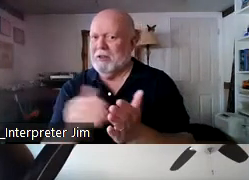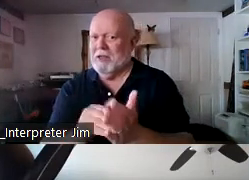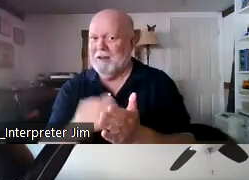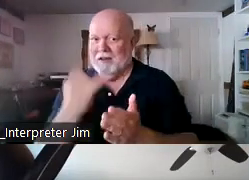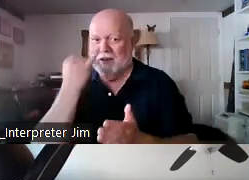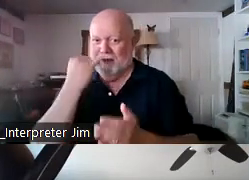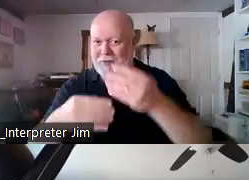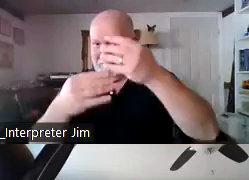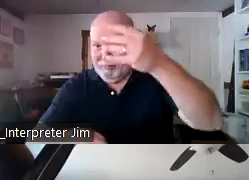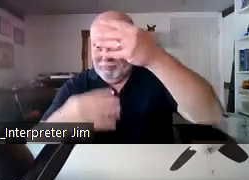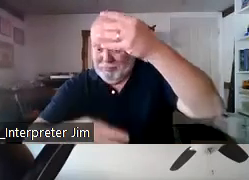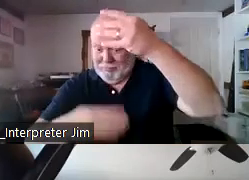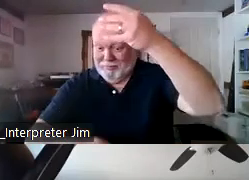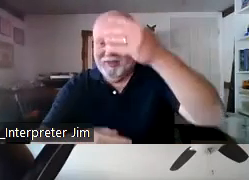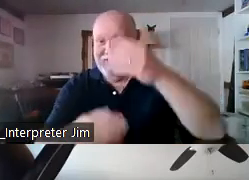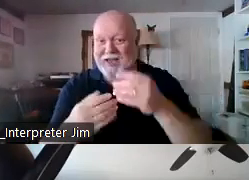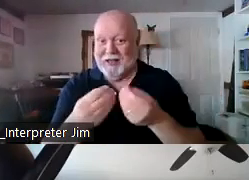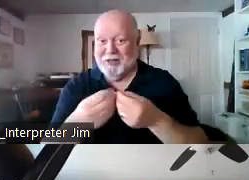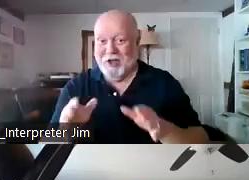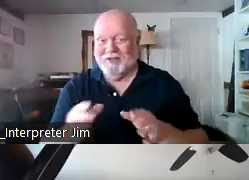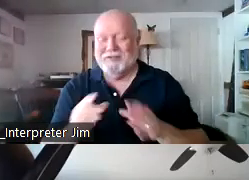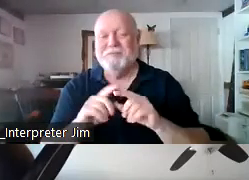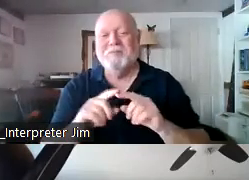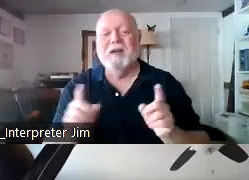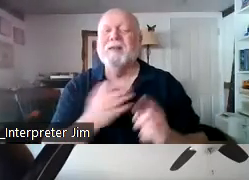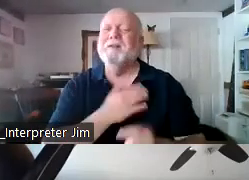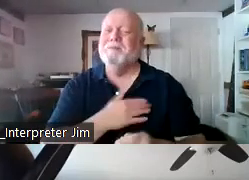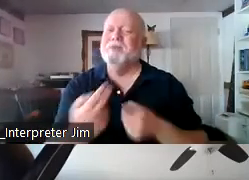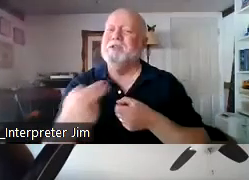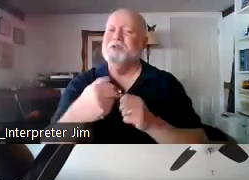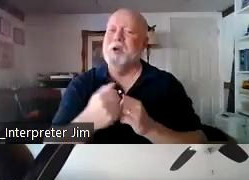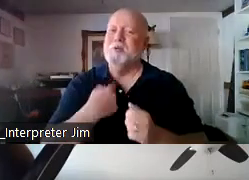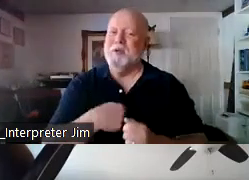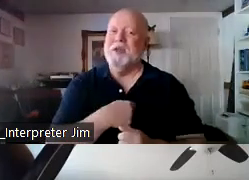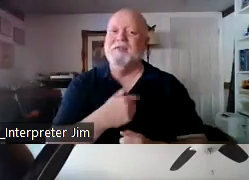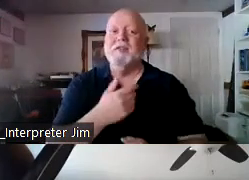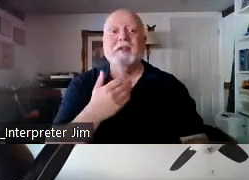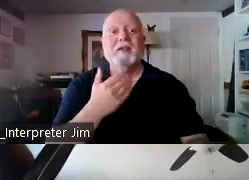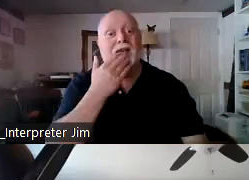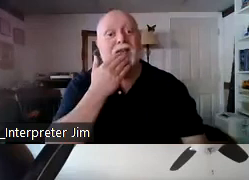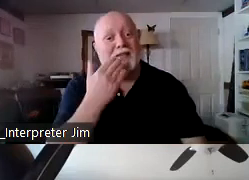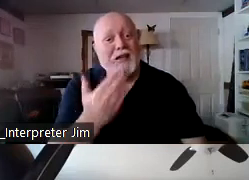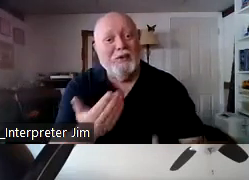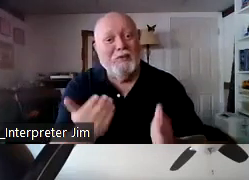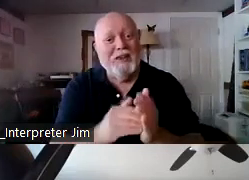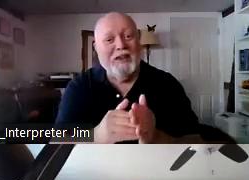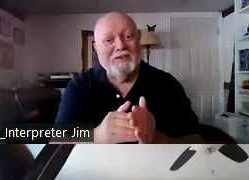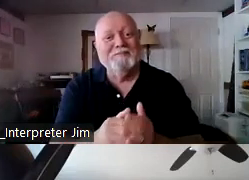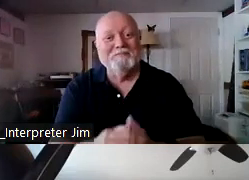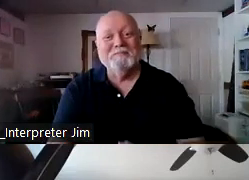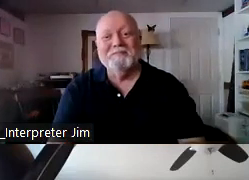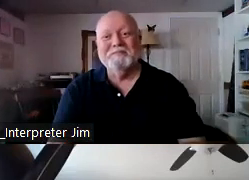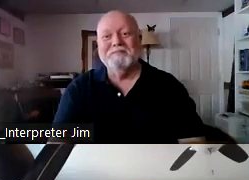in translation. But please join us. And thank you again.